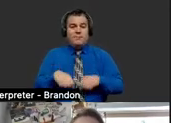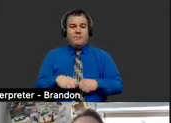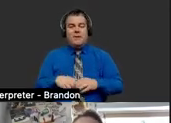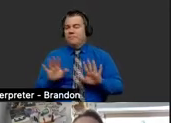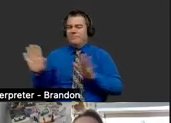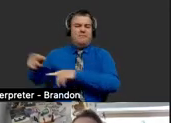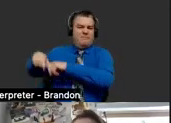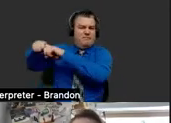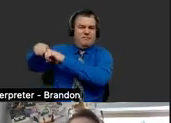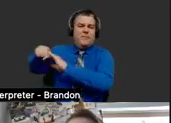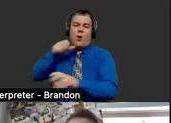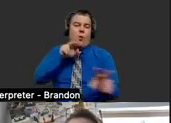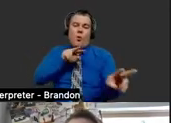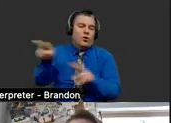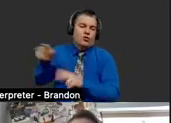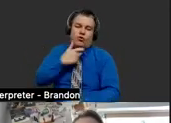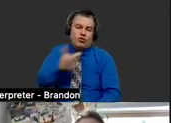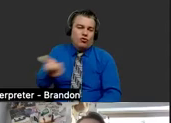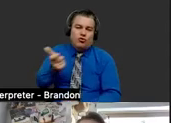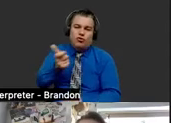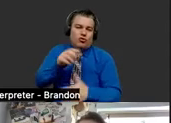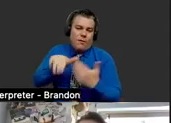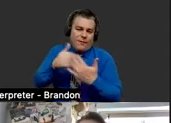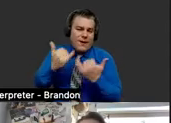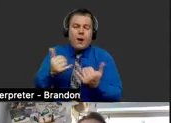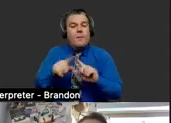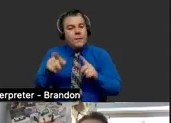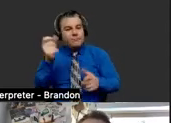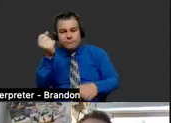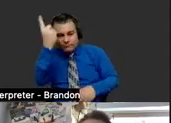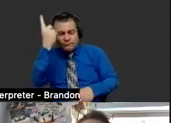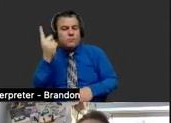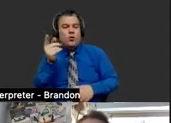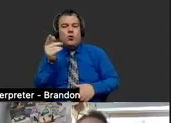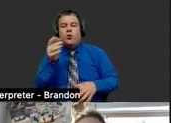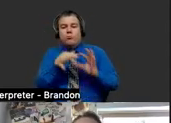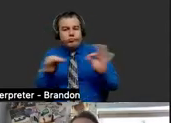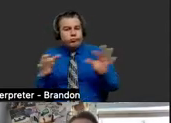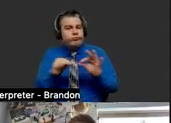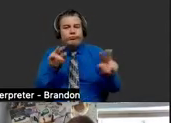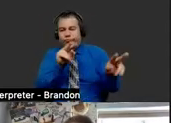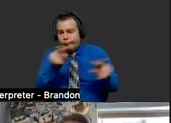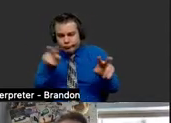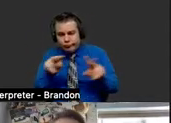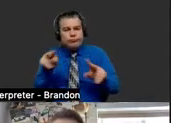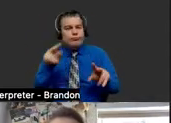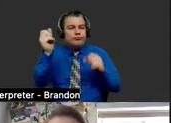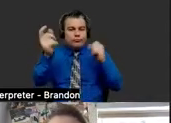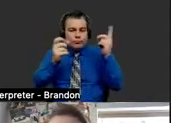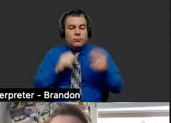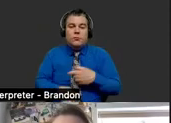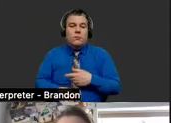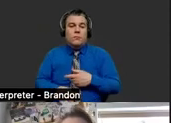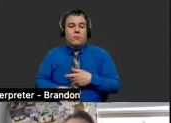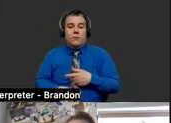whole thing, but that's the gist of it. You get all of the prompts, all of the, I'm like, guys, they did not launch this